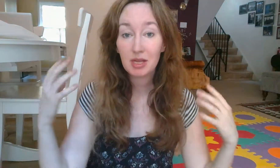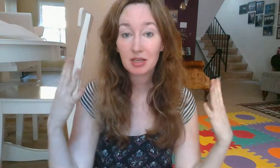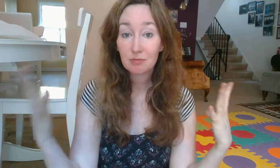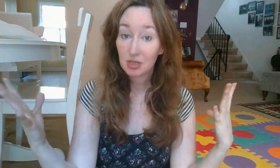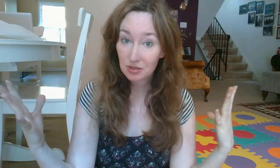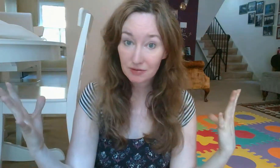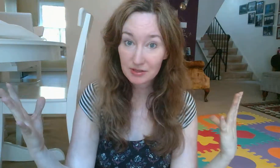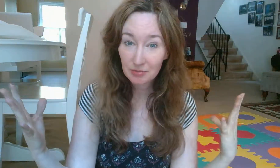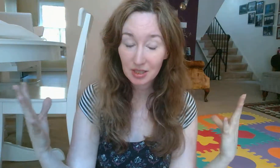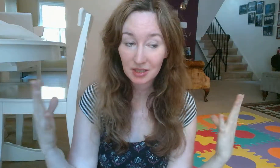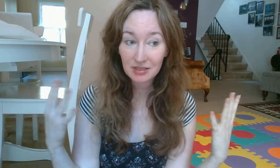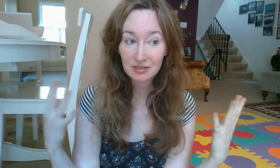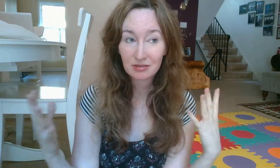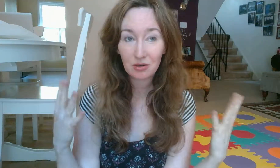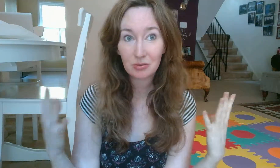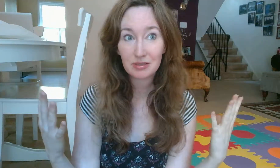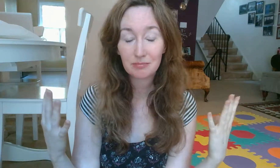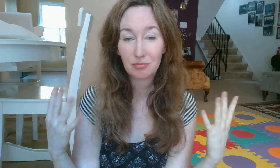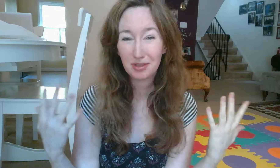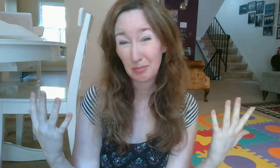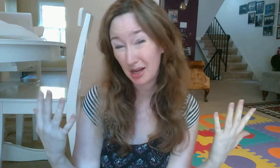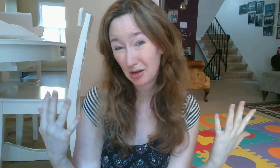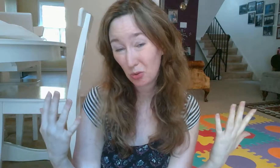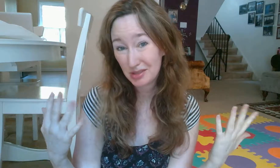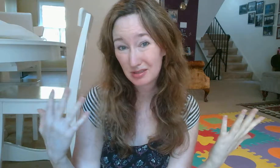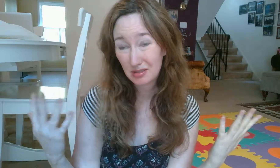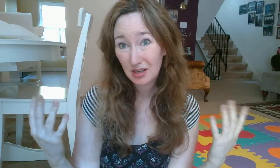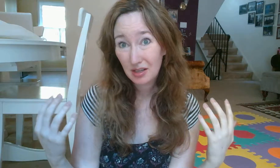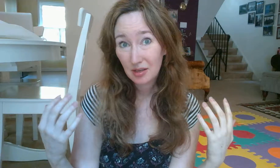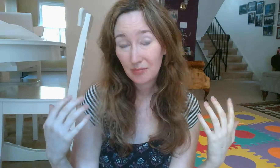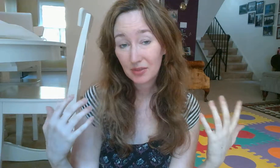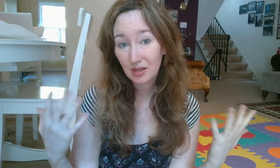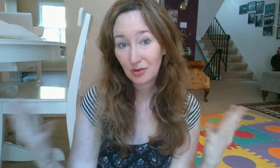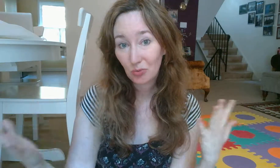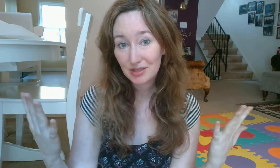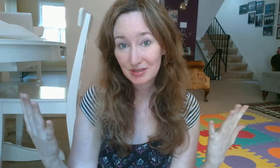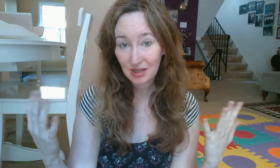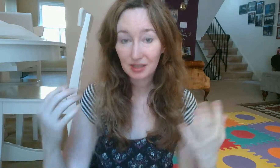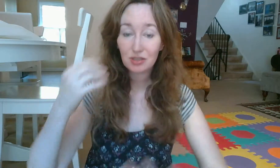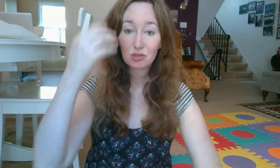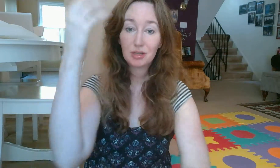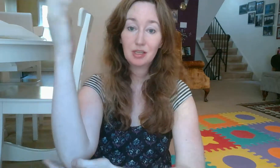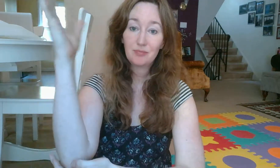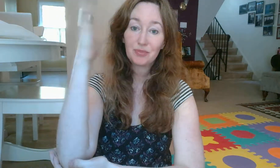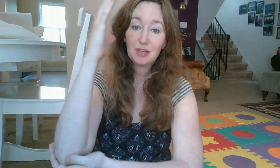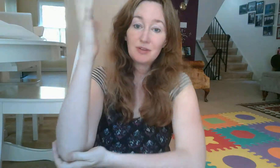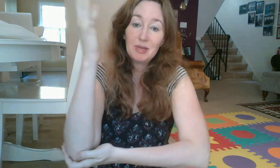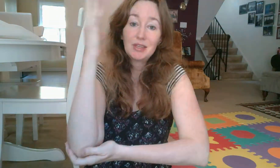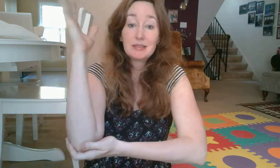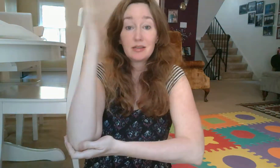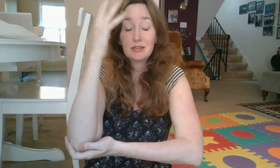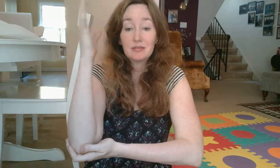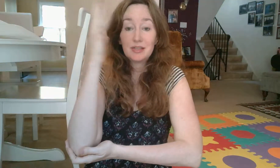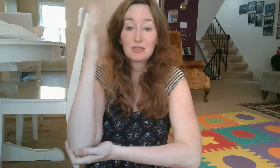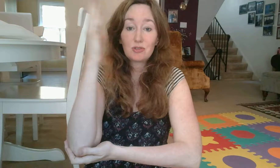making a picture for somebody, and it doesn't always really matter what's on what side, like tree. If I make this sign, that's a